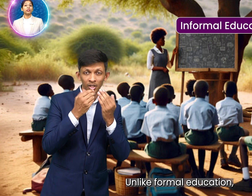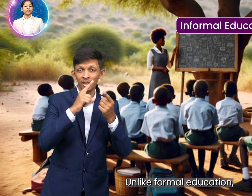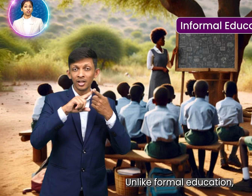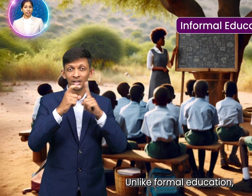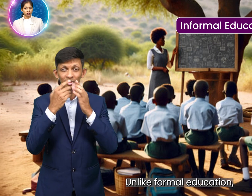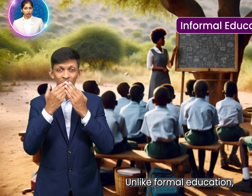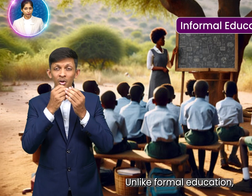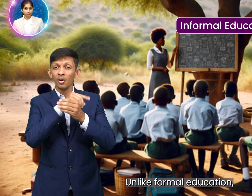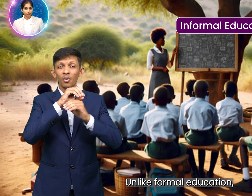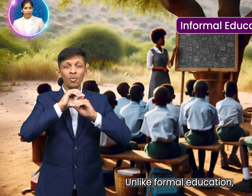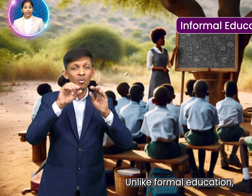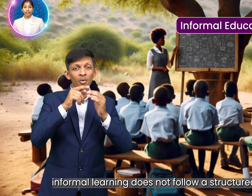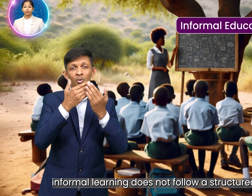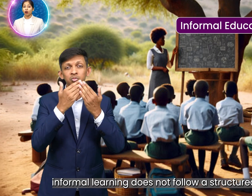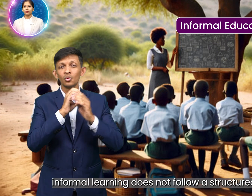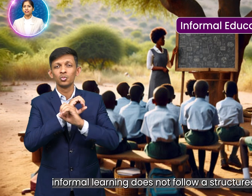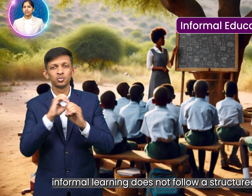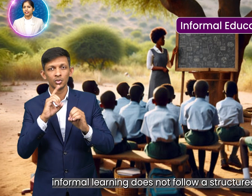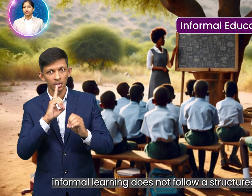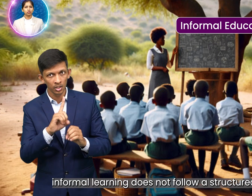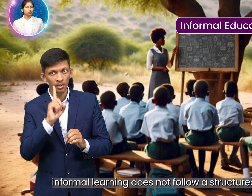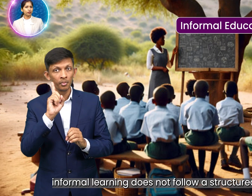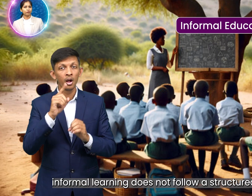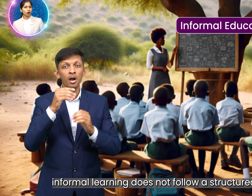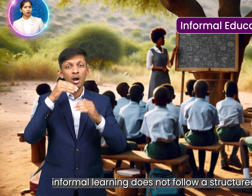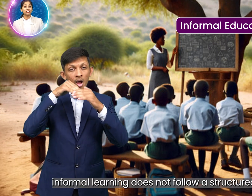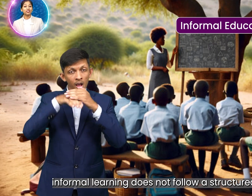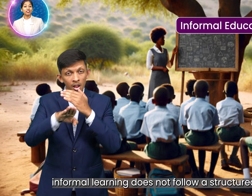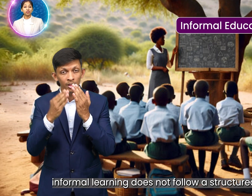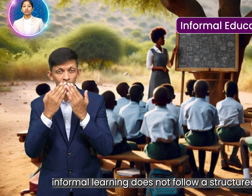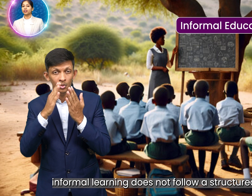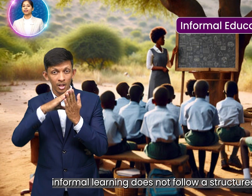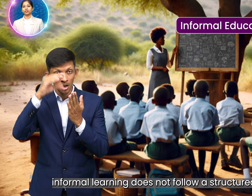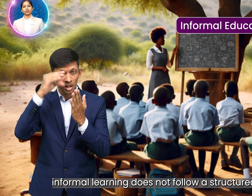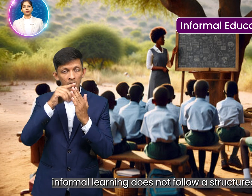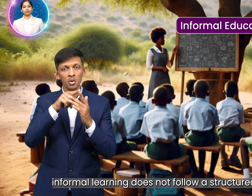Unlike formal education, informal learning does not follow a